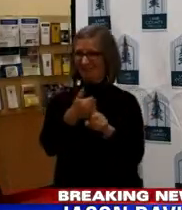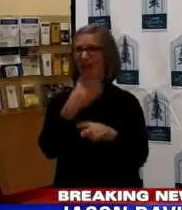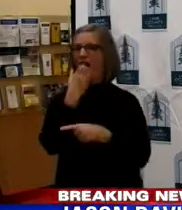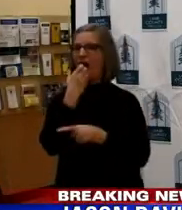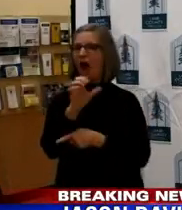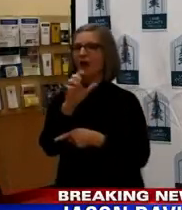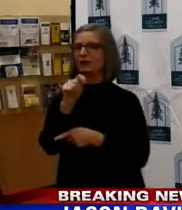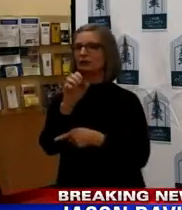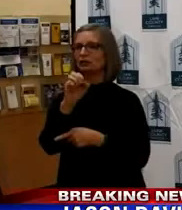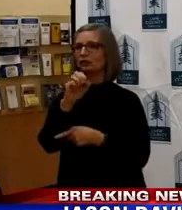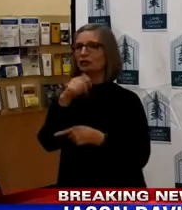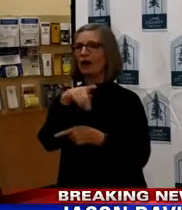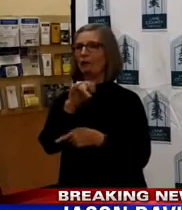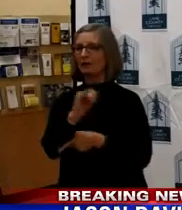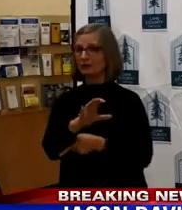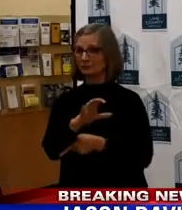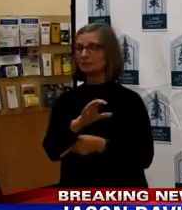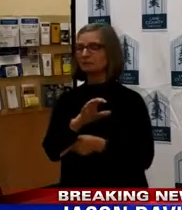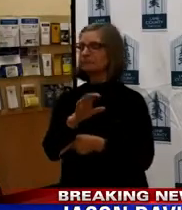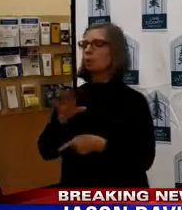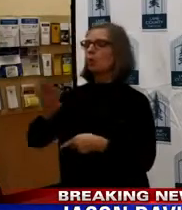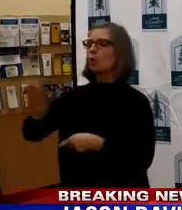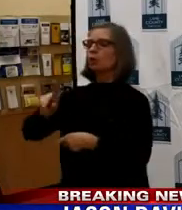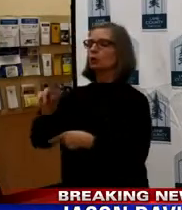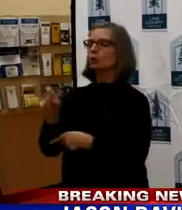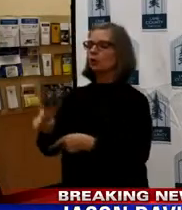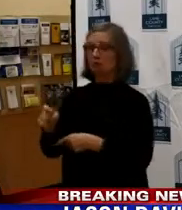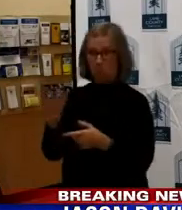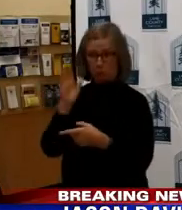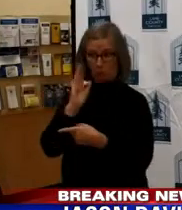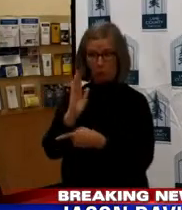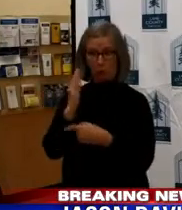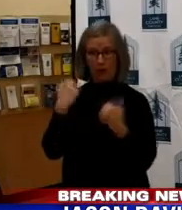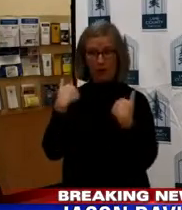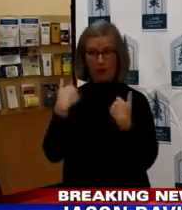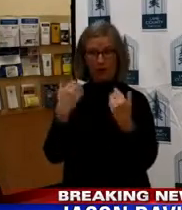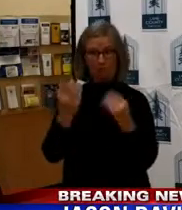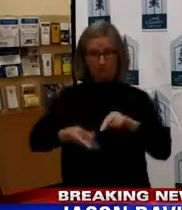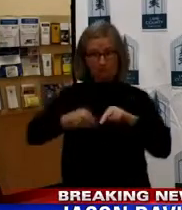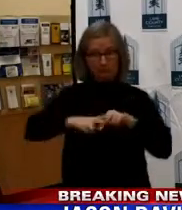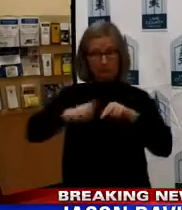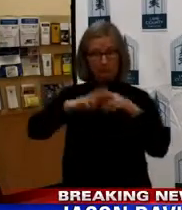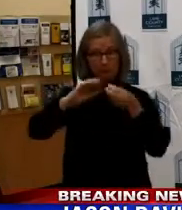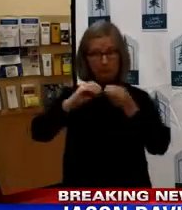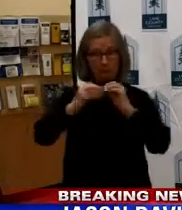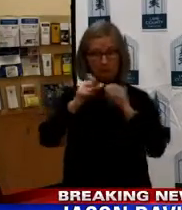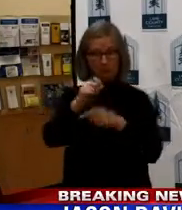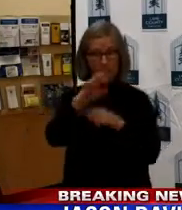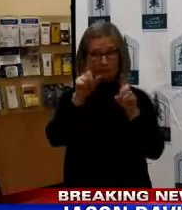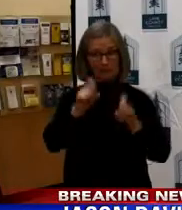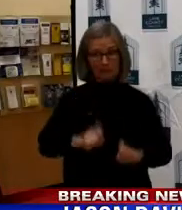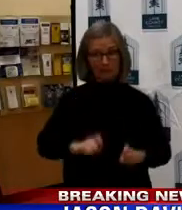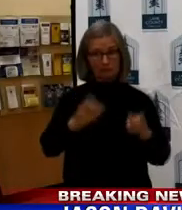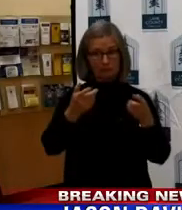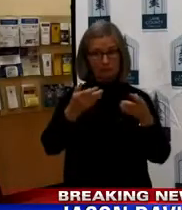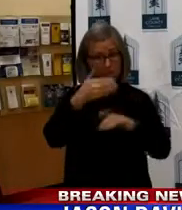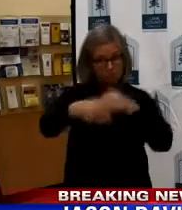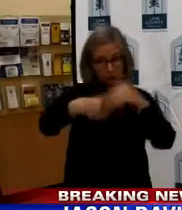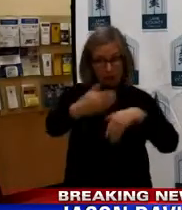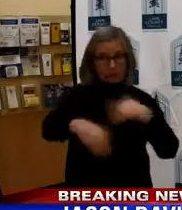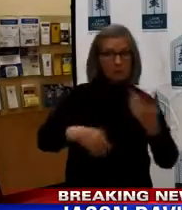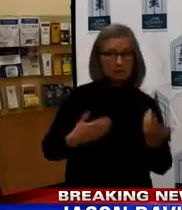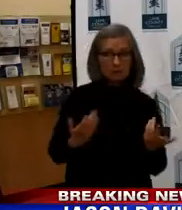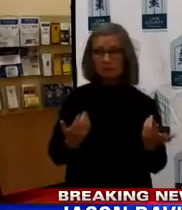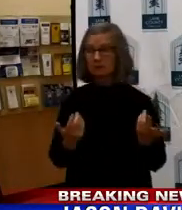testing rolling out here locally, do we expect more testing to happen? Again, with all the complications around testing